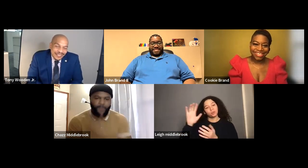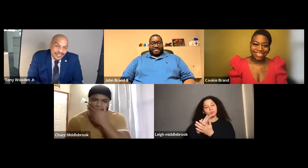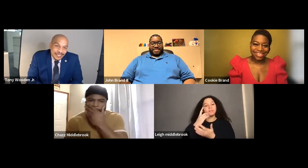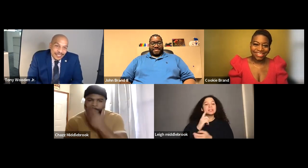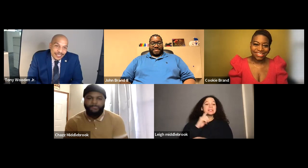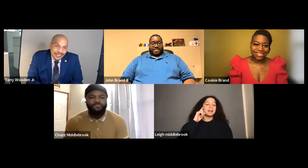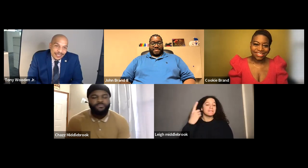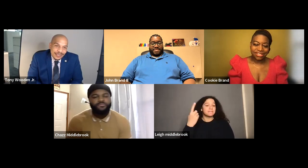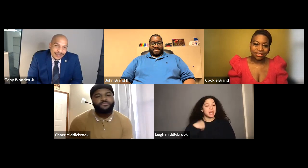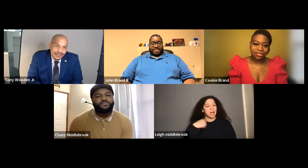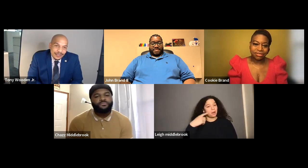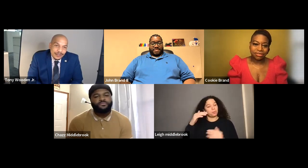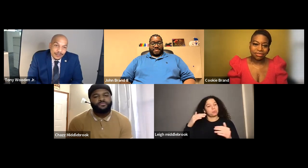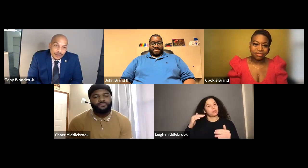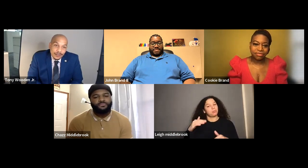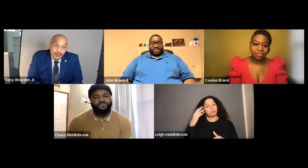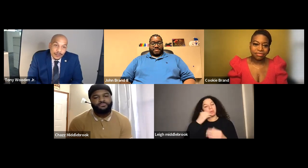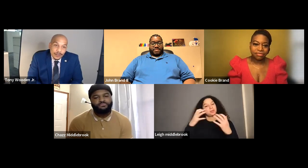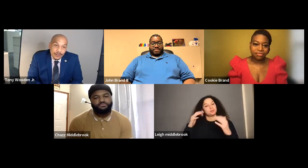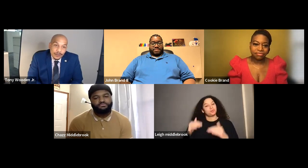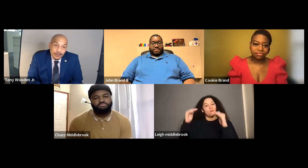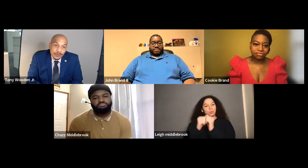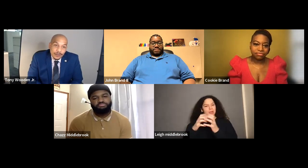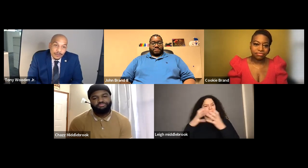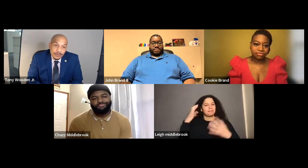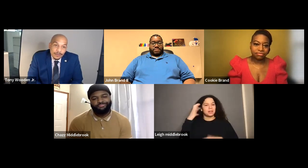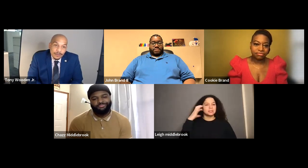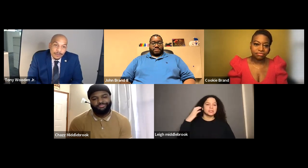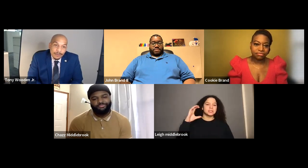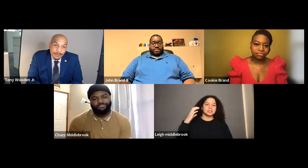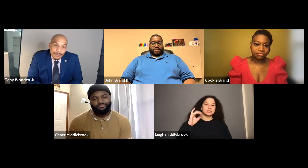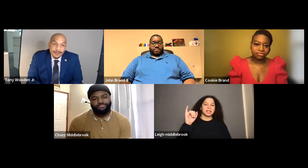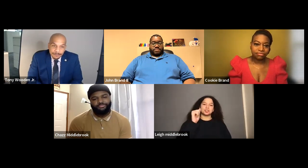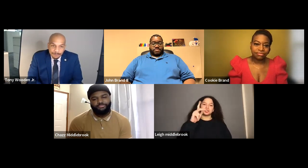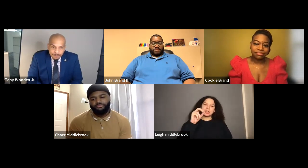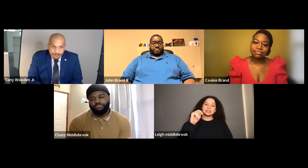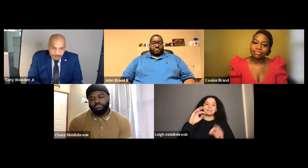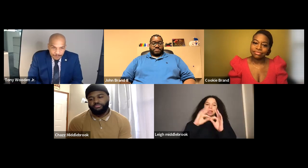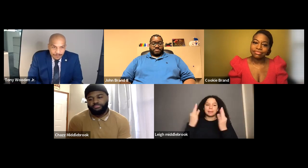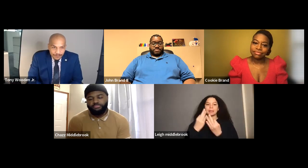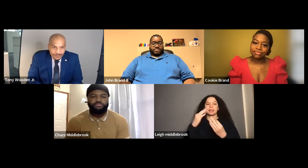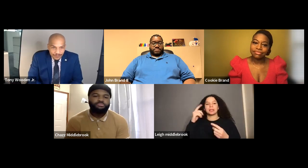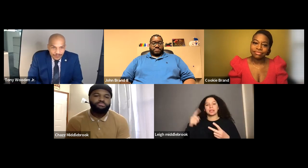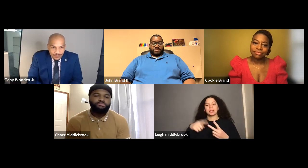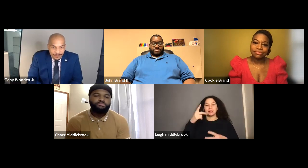As Chaz mentioned, I went to Illinois School for the Deaf, and I grew up with a lot of cousins, like